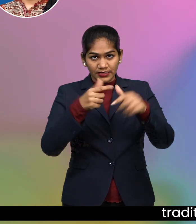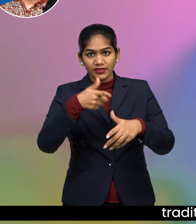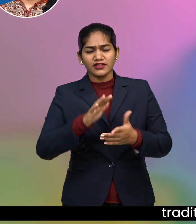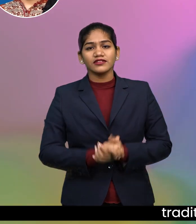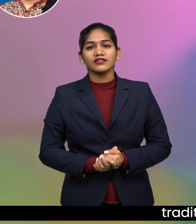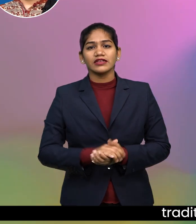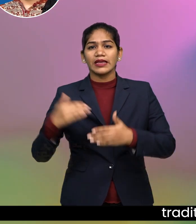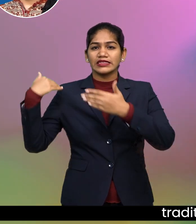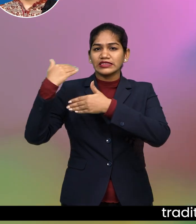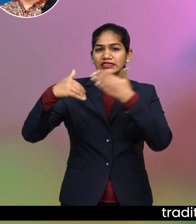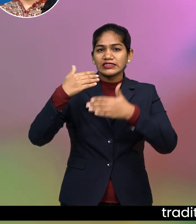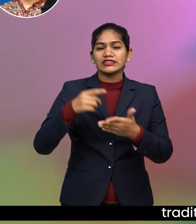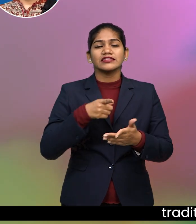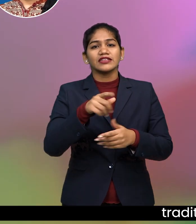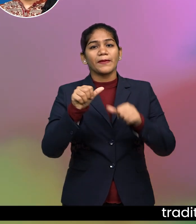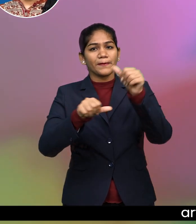traditional methods for the